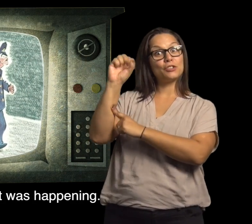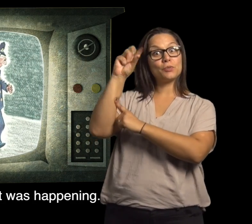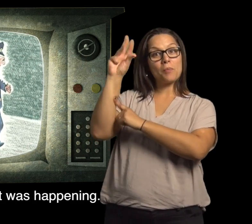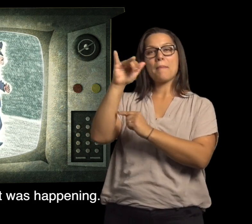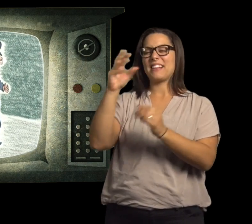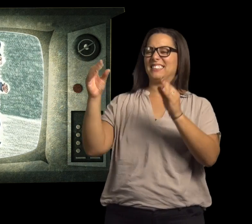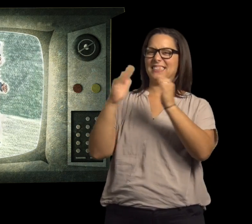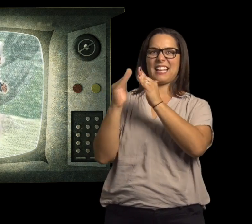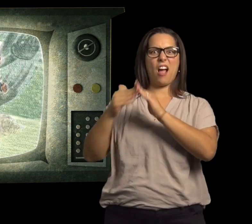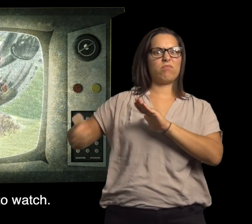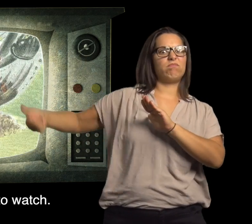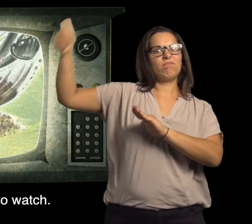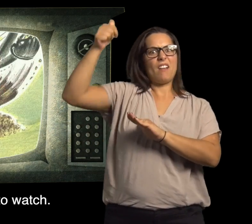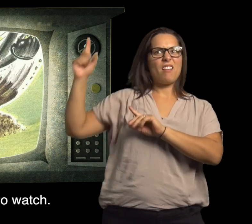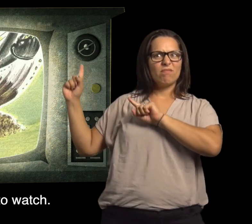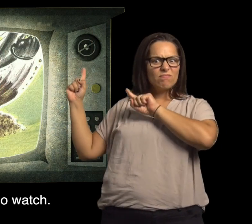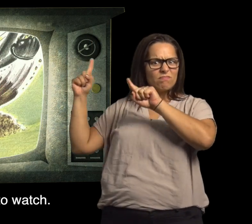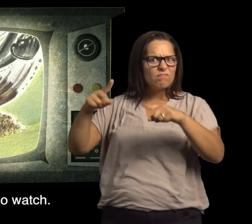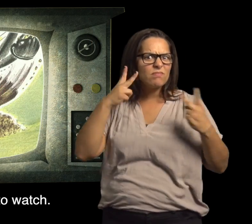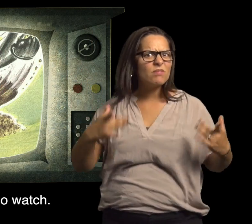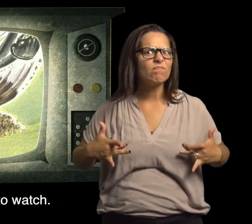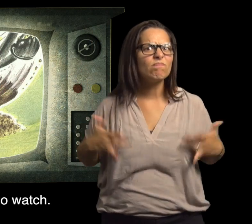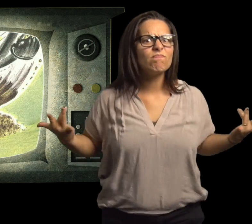happening. And they stayed to watch.